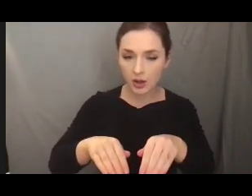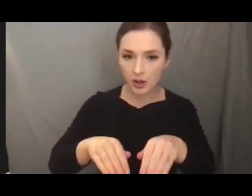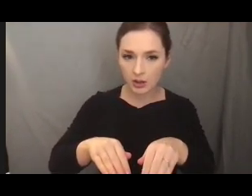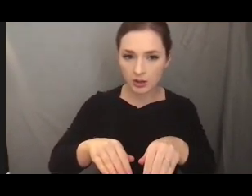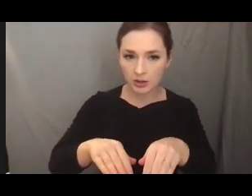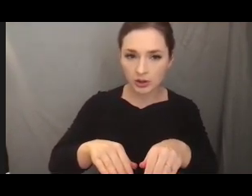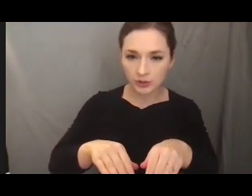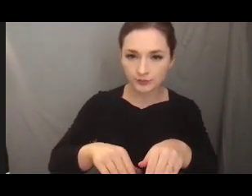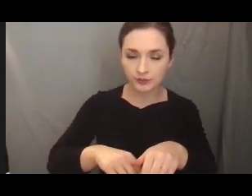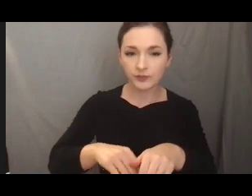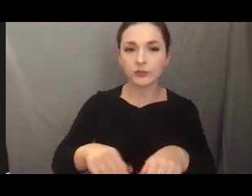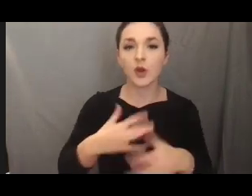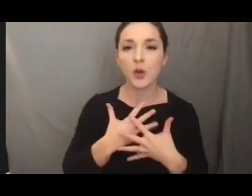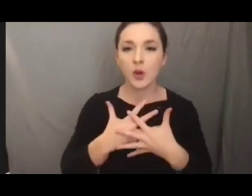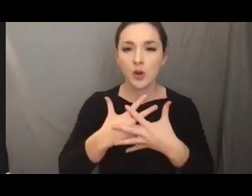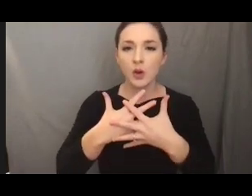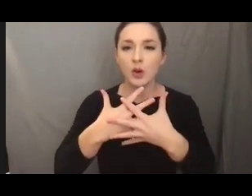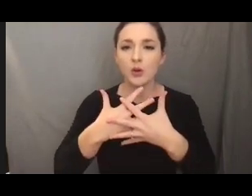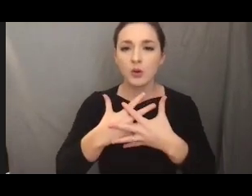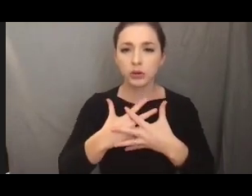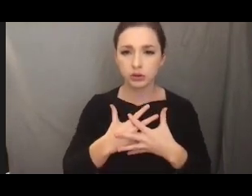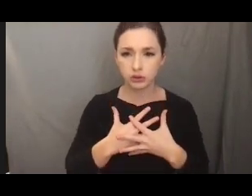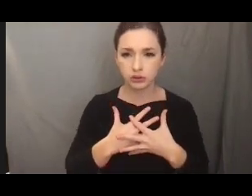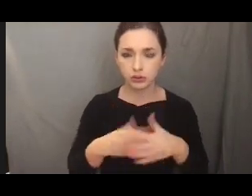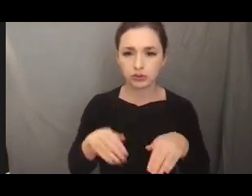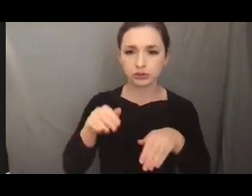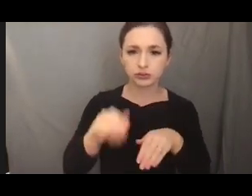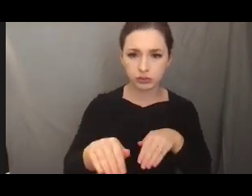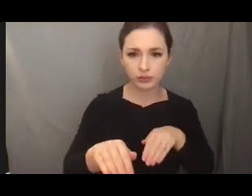on taking another breath and then another.